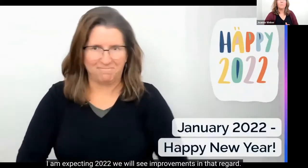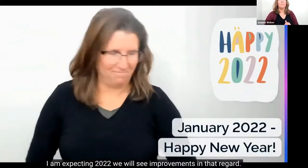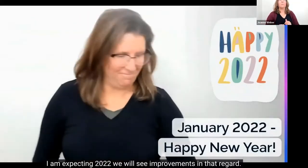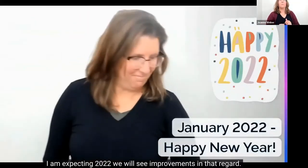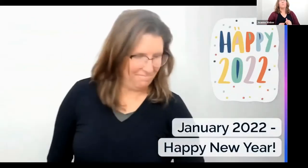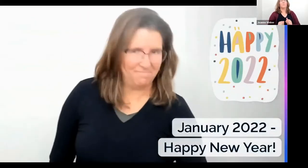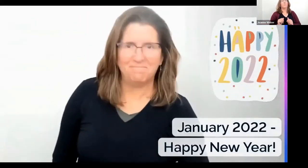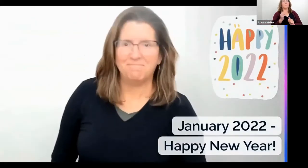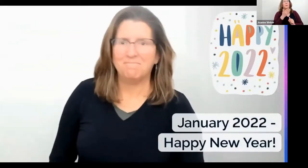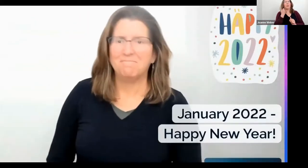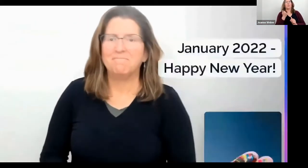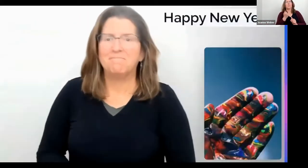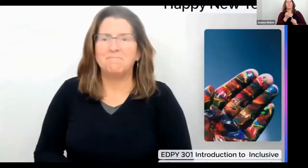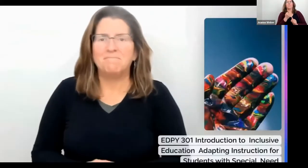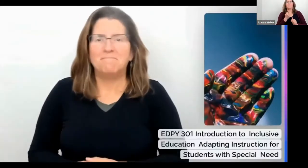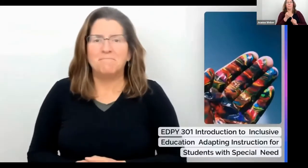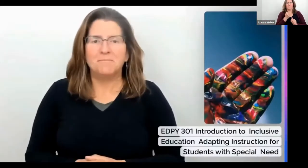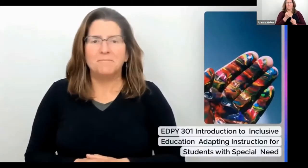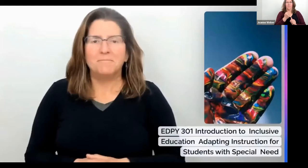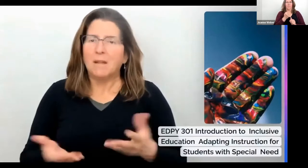improvements in that regard.